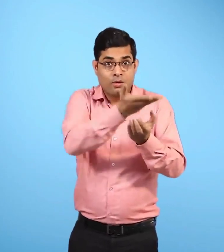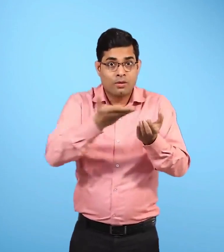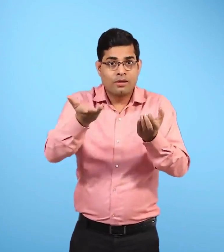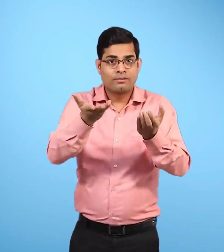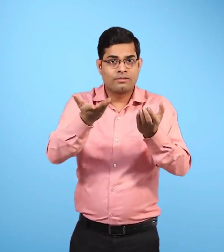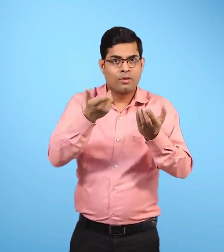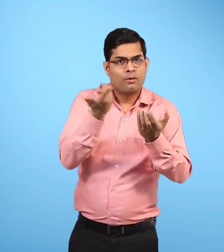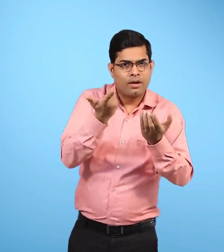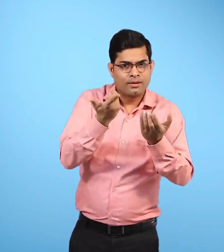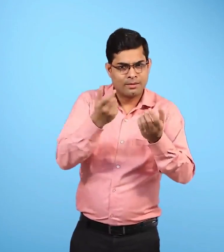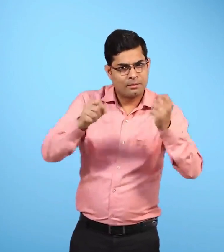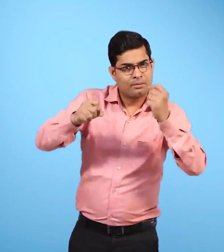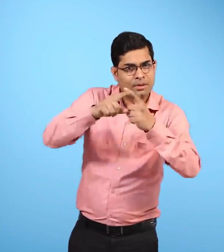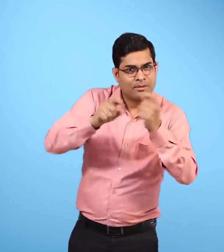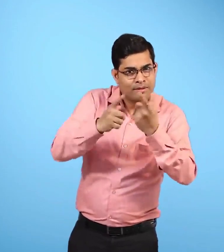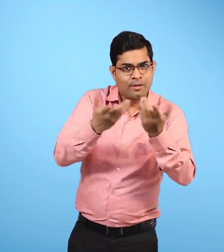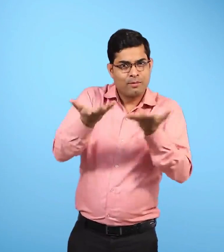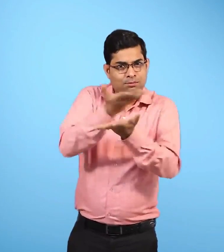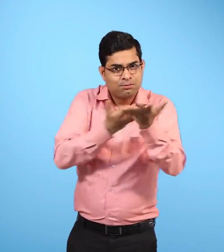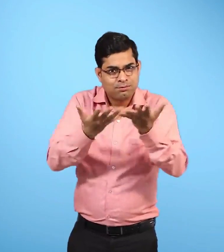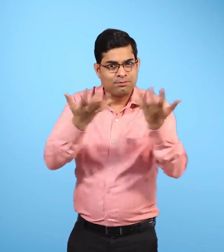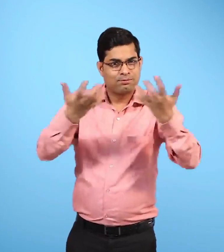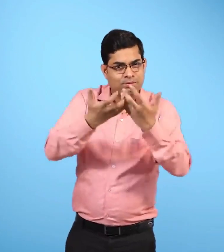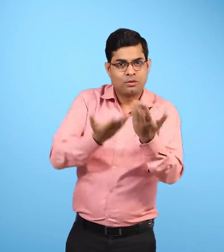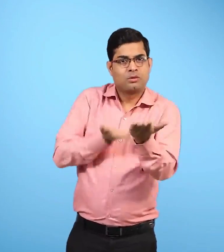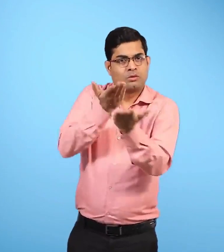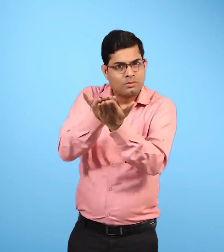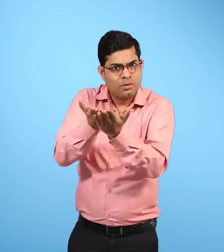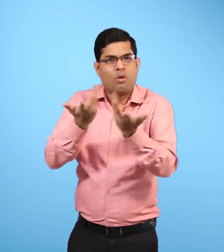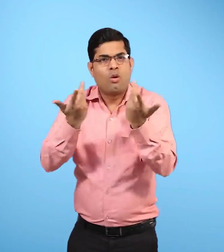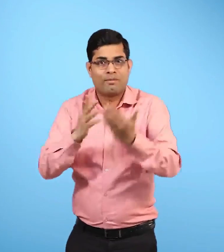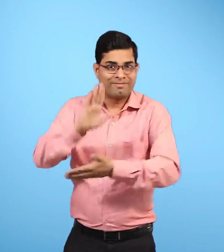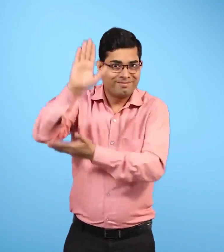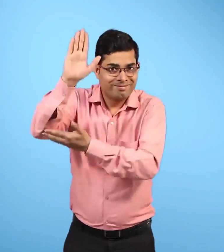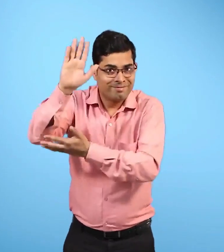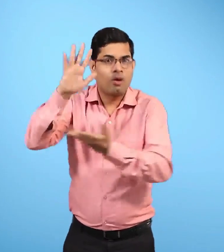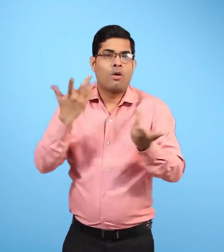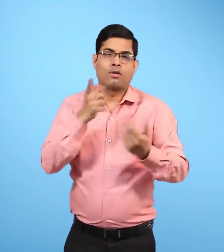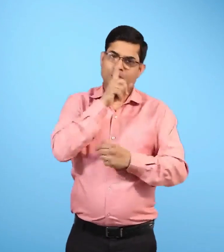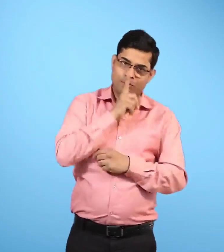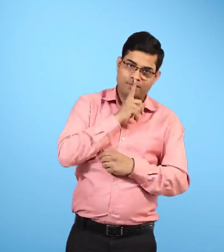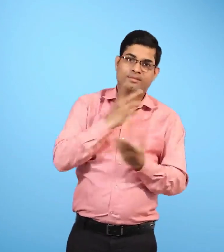class during discussions? Do you participate or remain